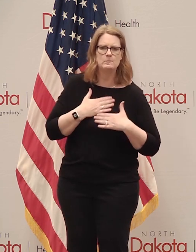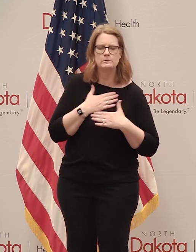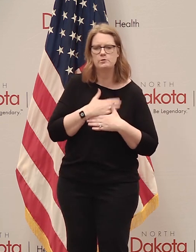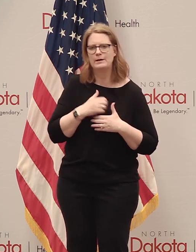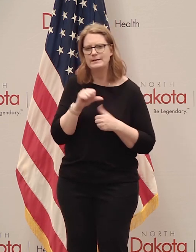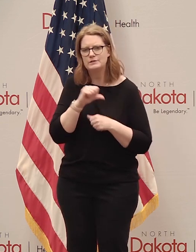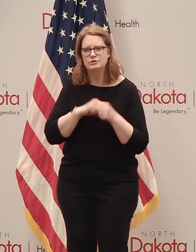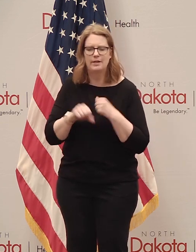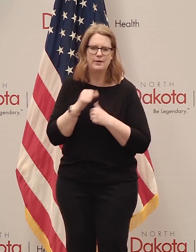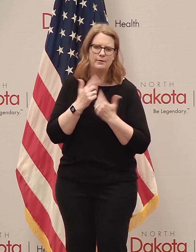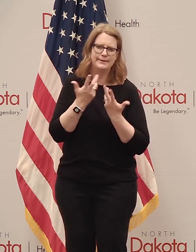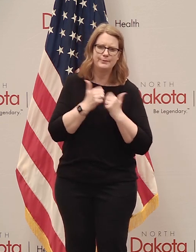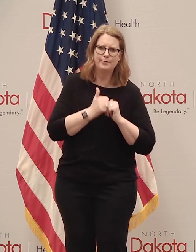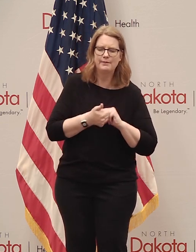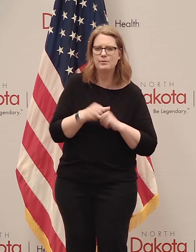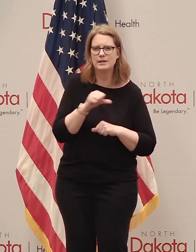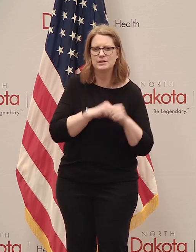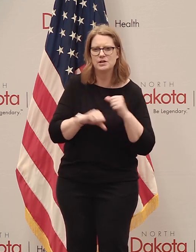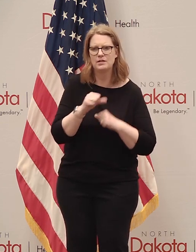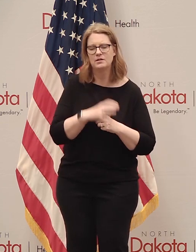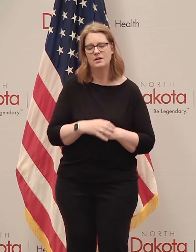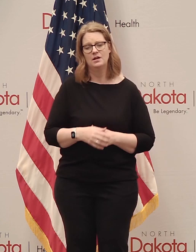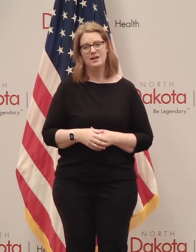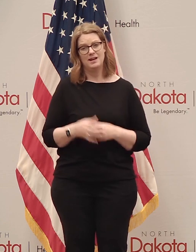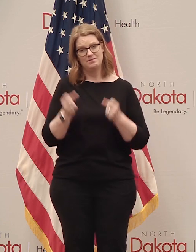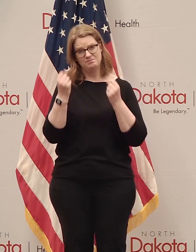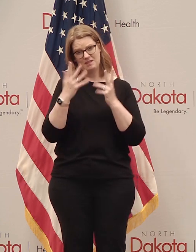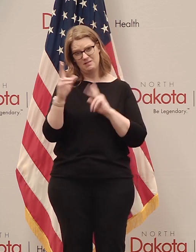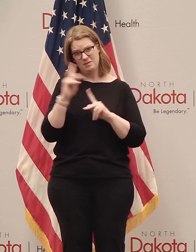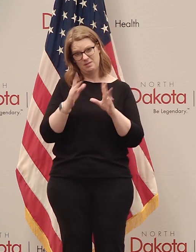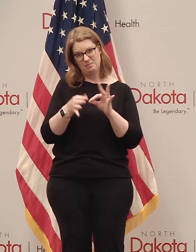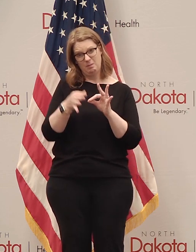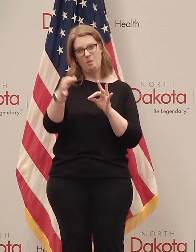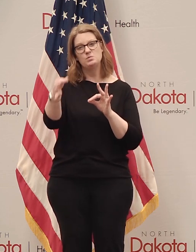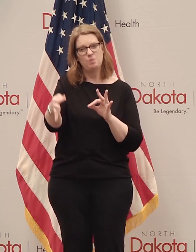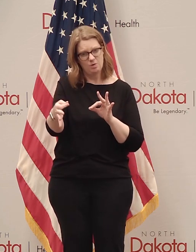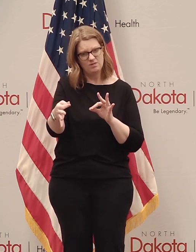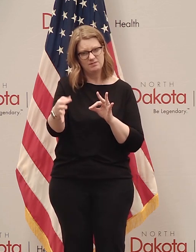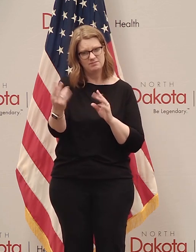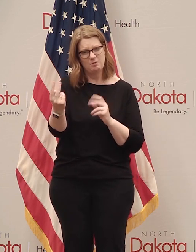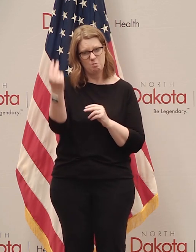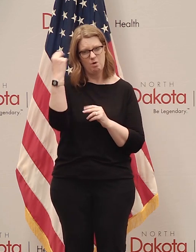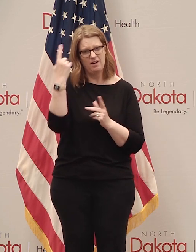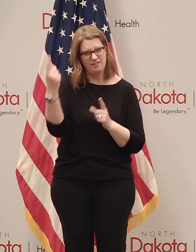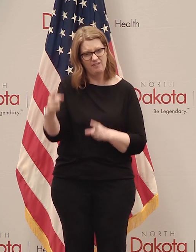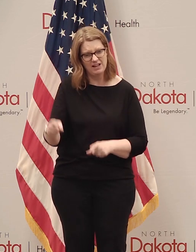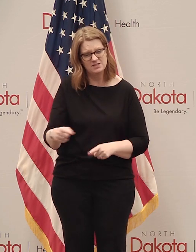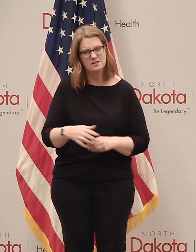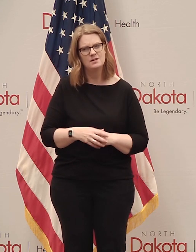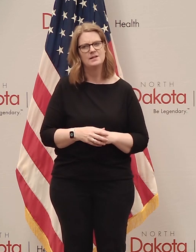challenge culturally. We know that a number of people have been postponing memorial